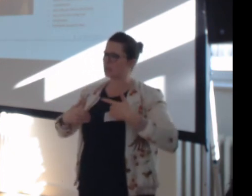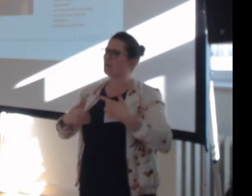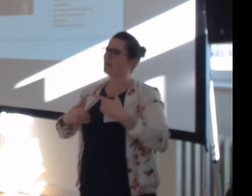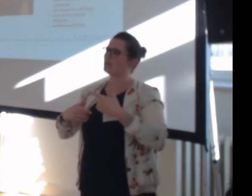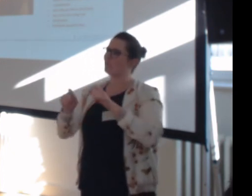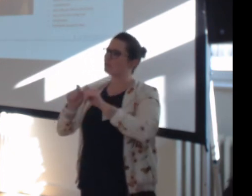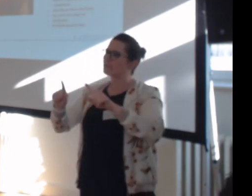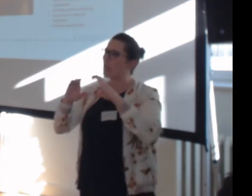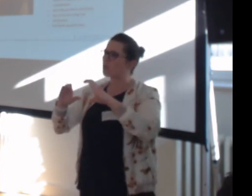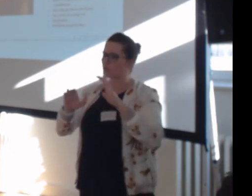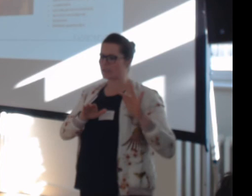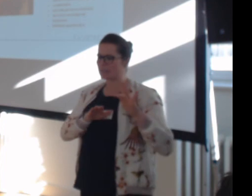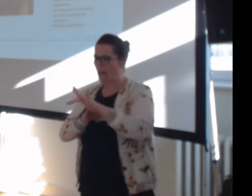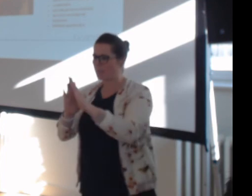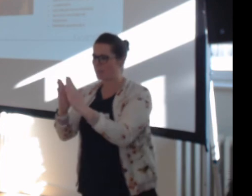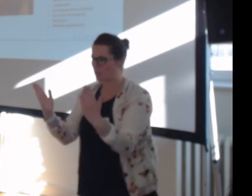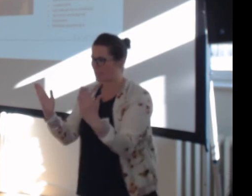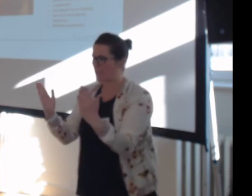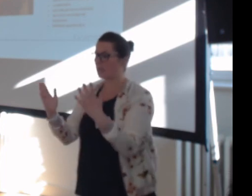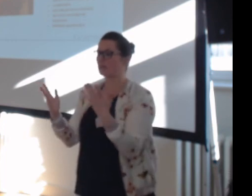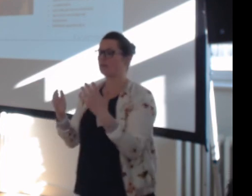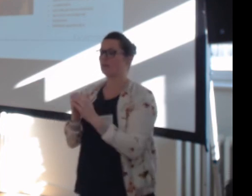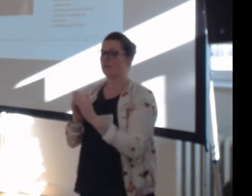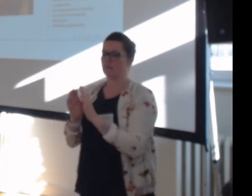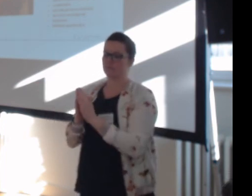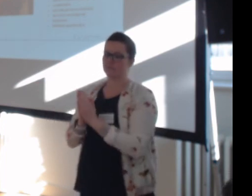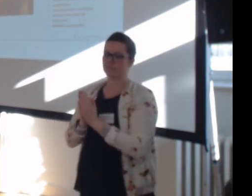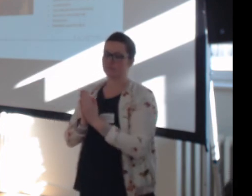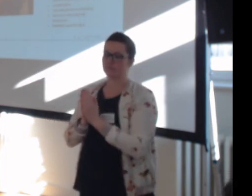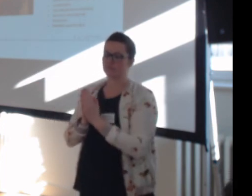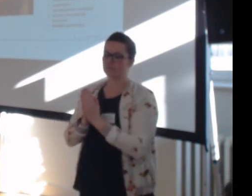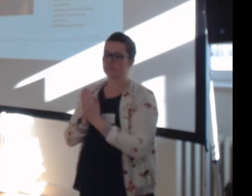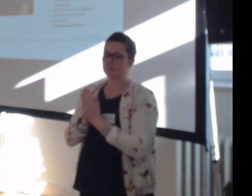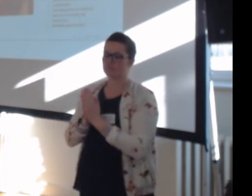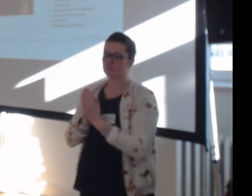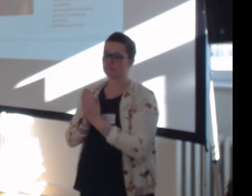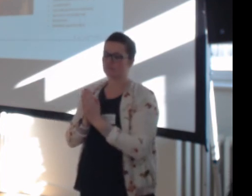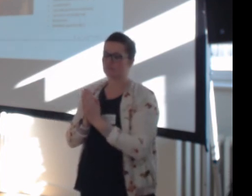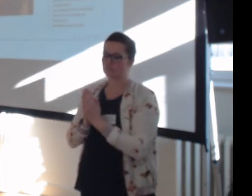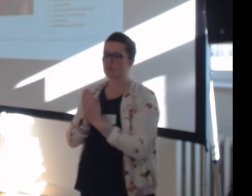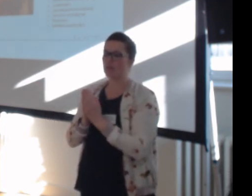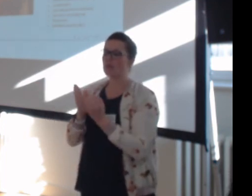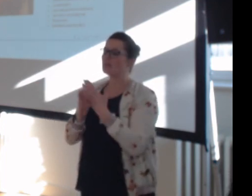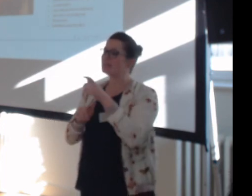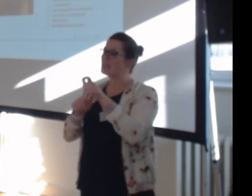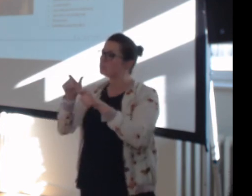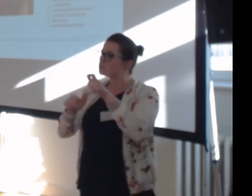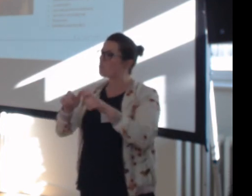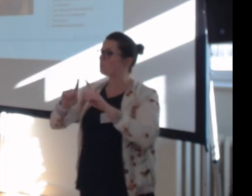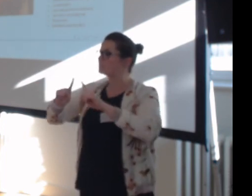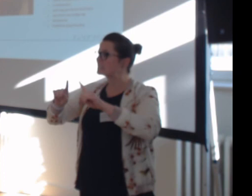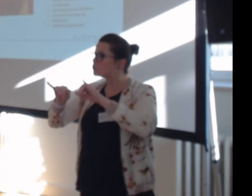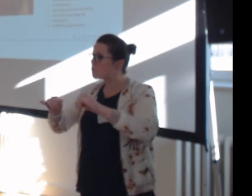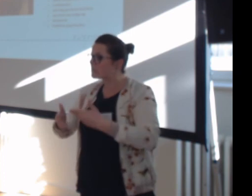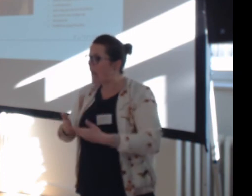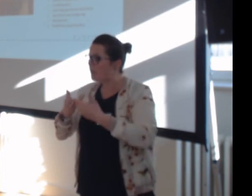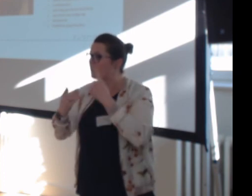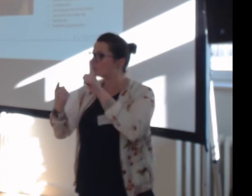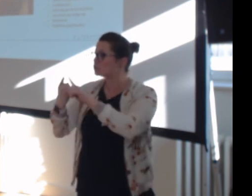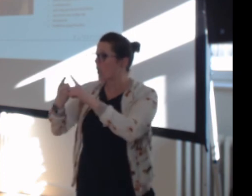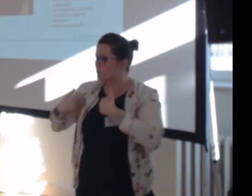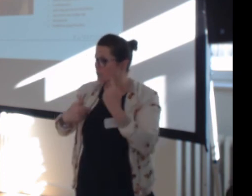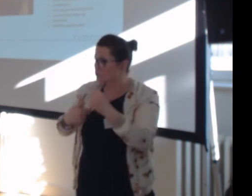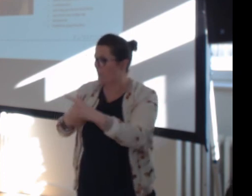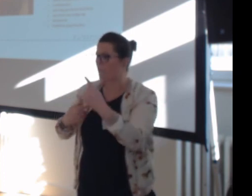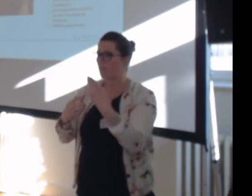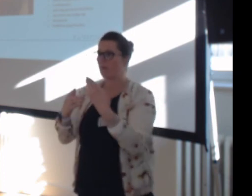language course. The library is mostly a warm place where newcomers come for all kinds of help and counseling, for